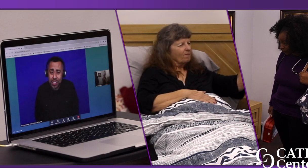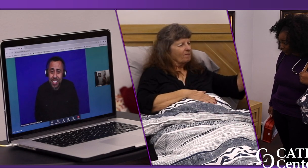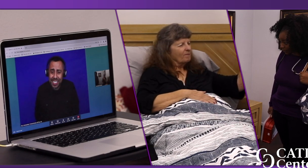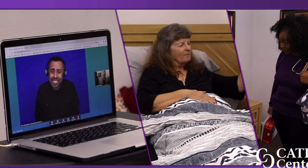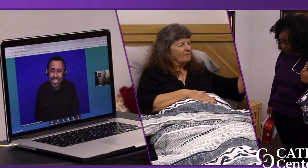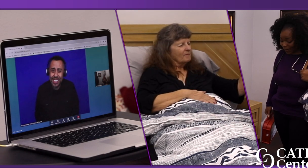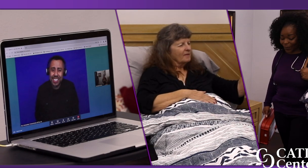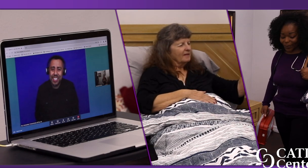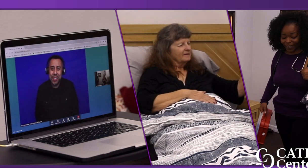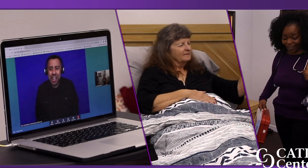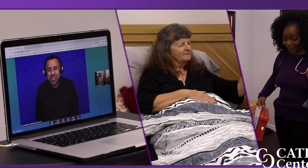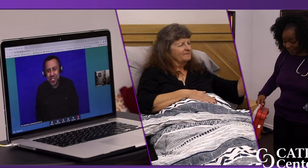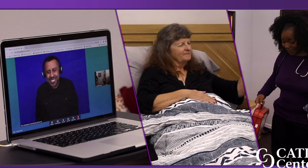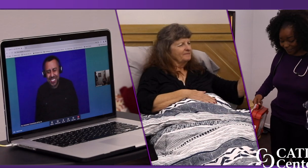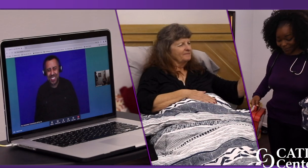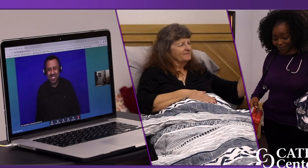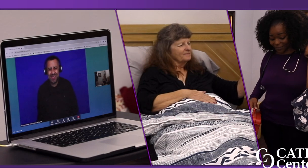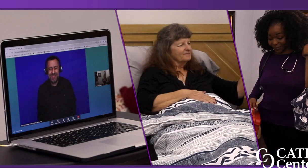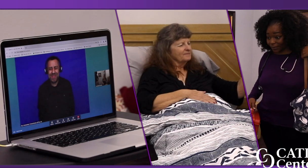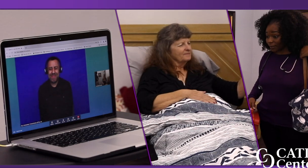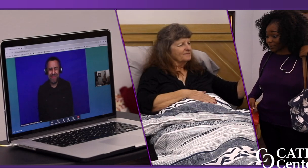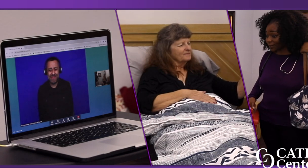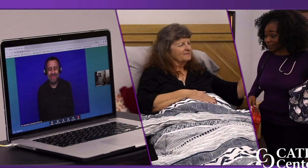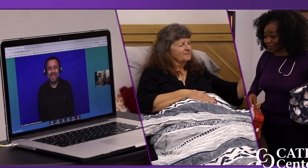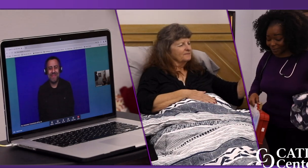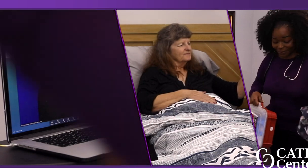"Of course." "Okay. You have to."